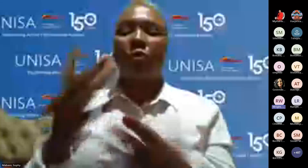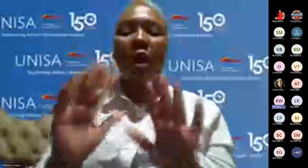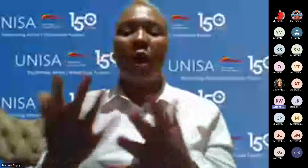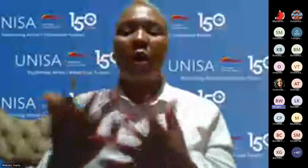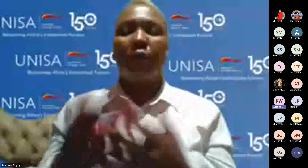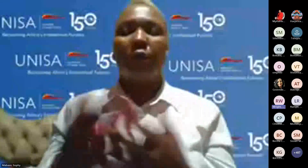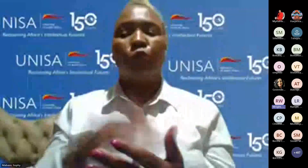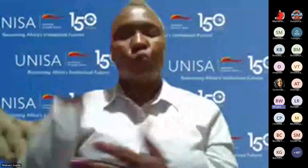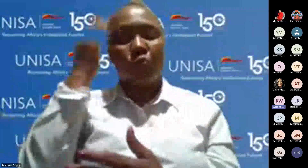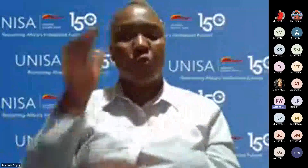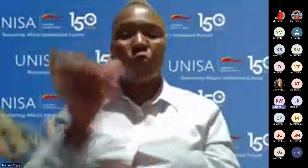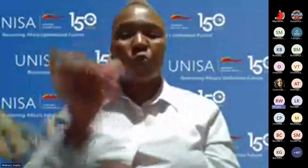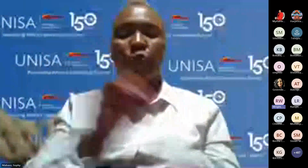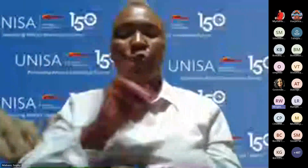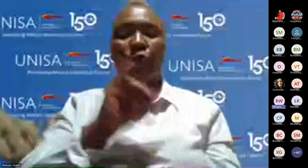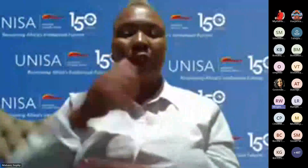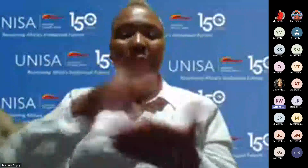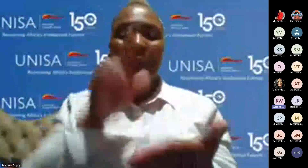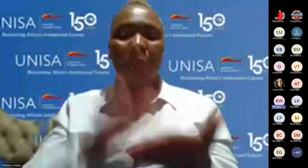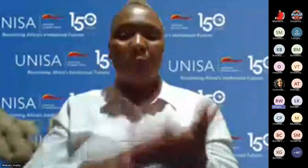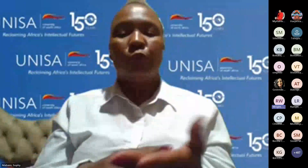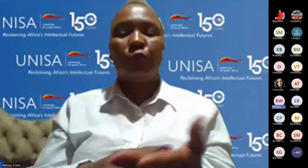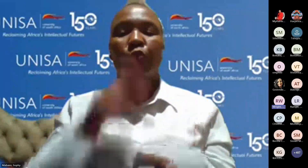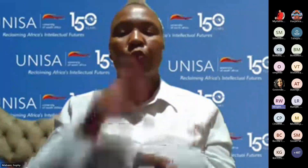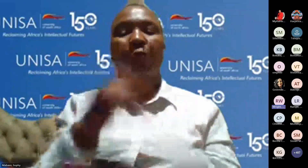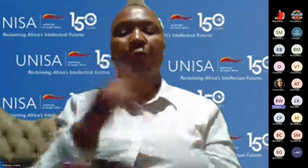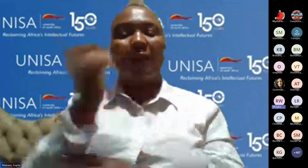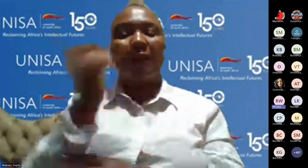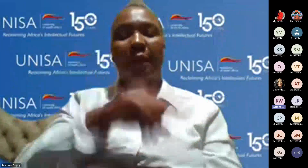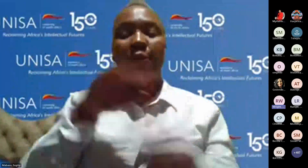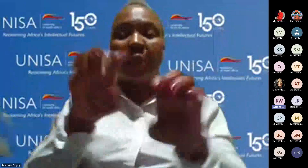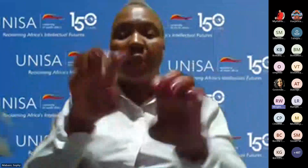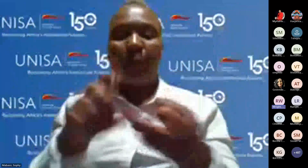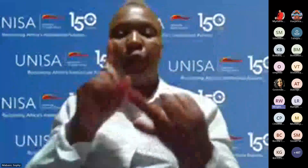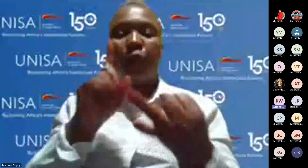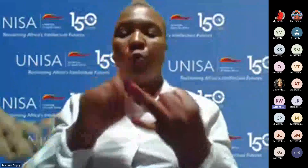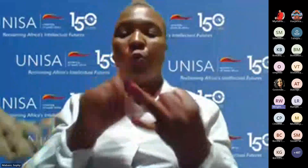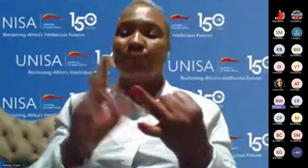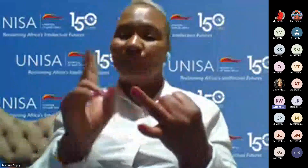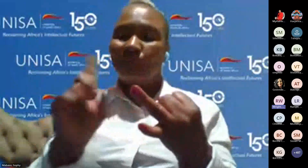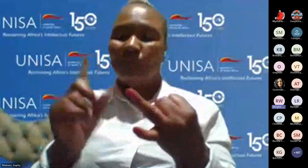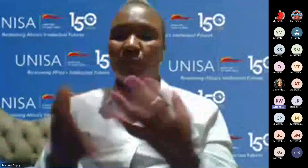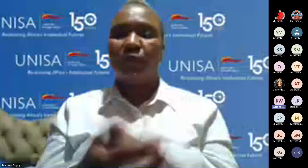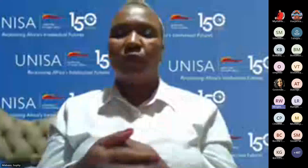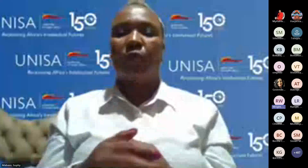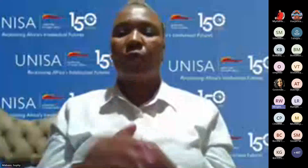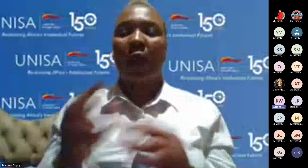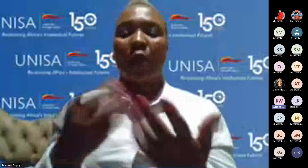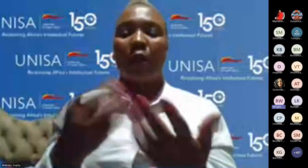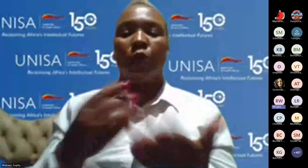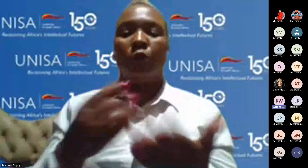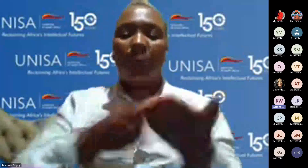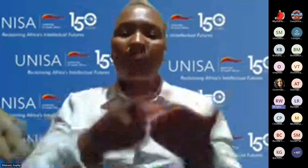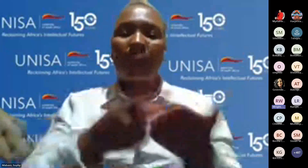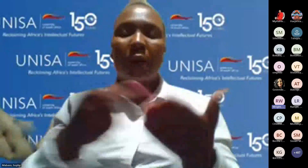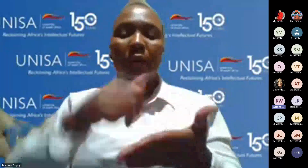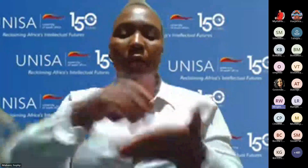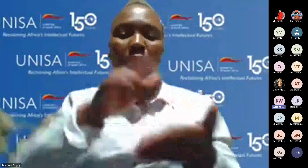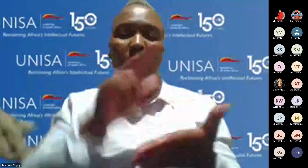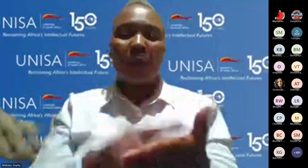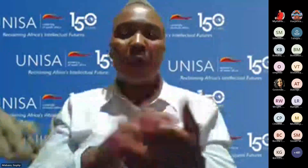which app you will be using on the day, and also how you can prepare for an app by doing the